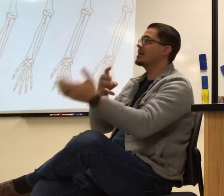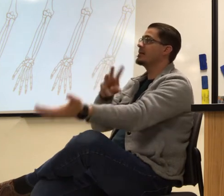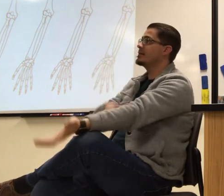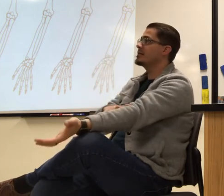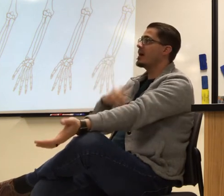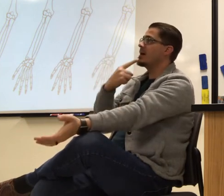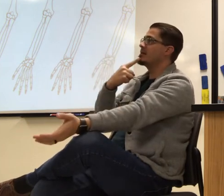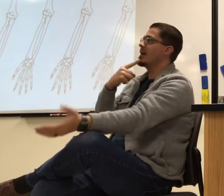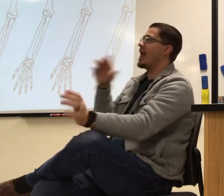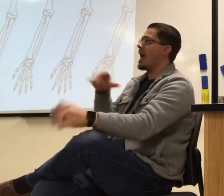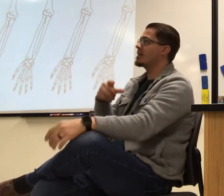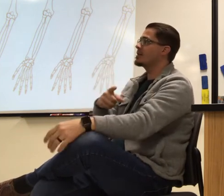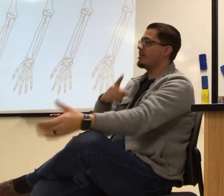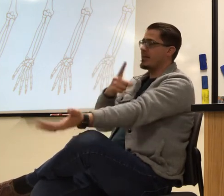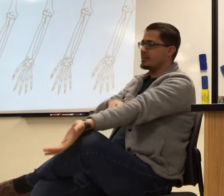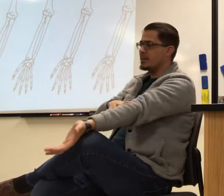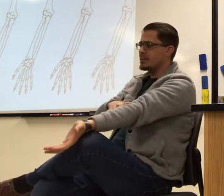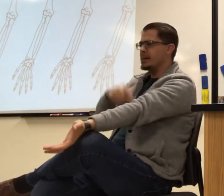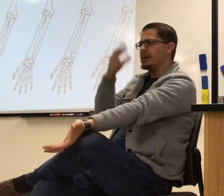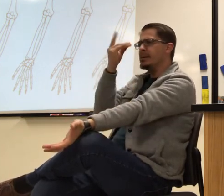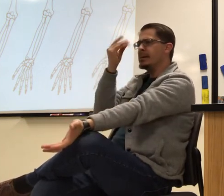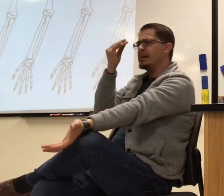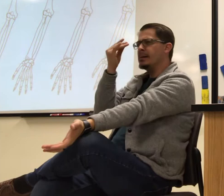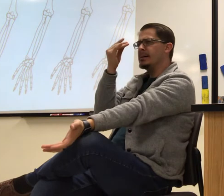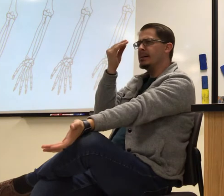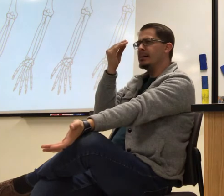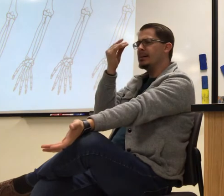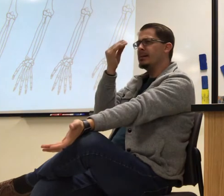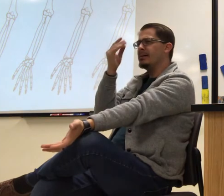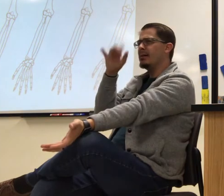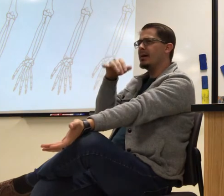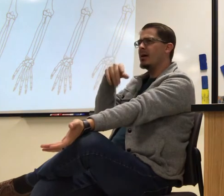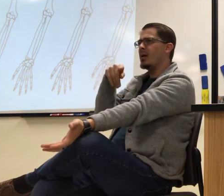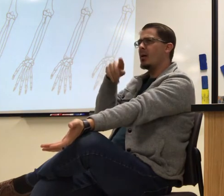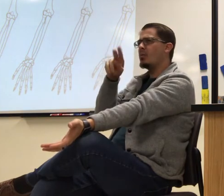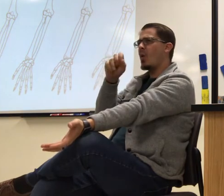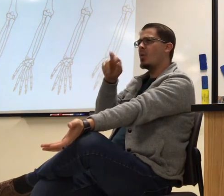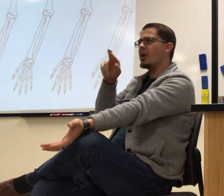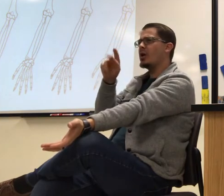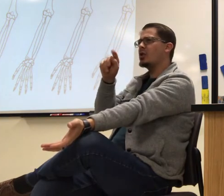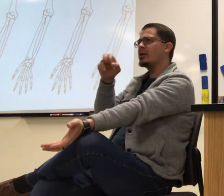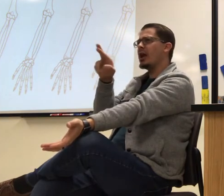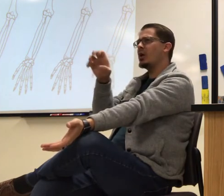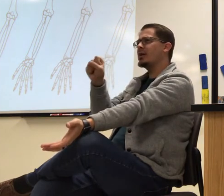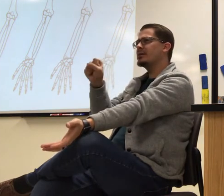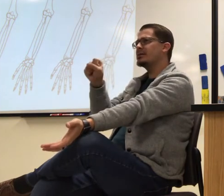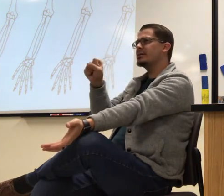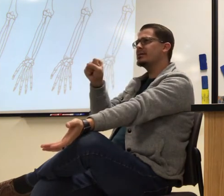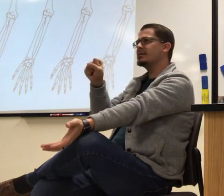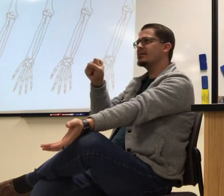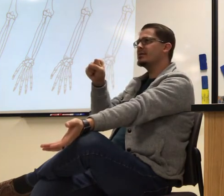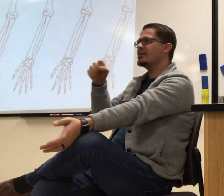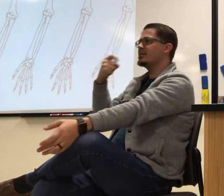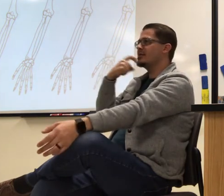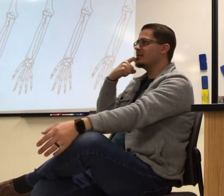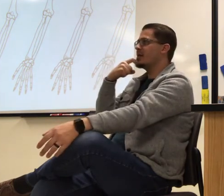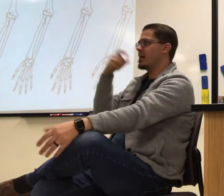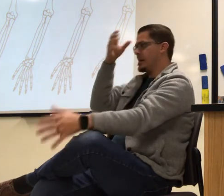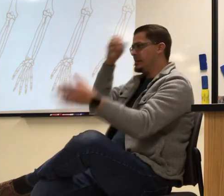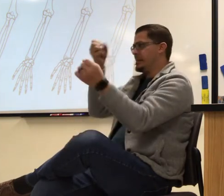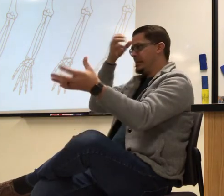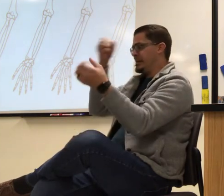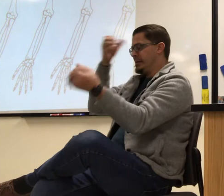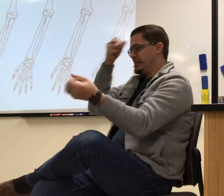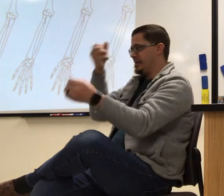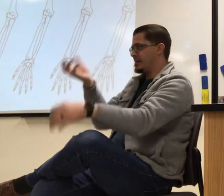what's the action of this muscle? And you sit there and you think, what is it? Pronator teres, what does it do? Right, because you just did the brute force memorization